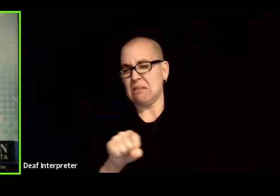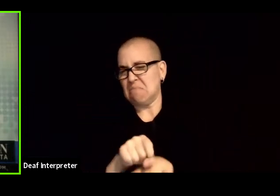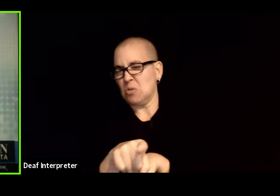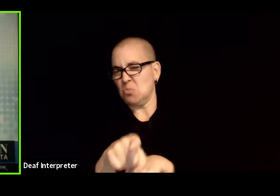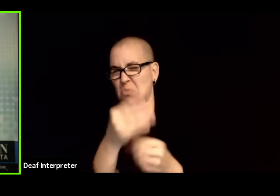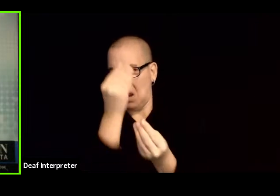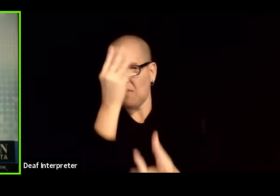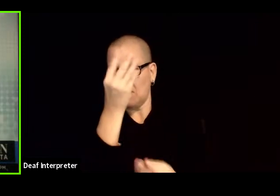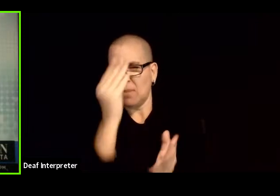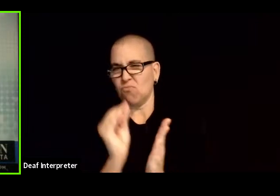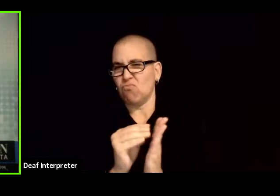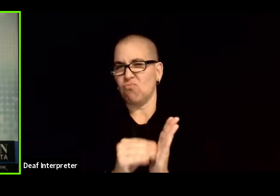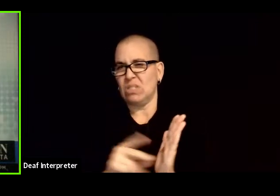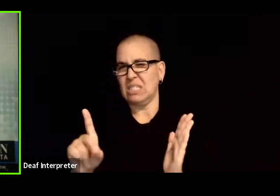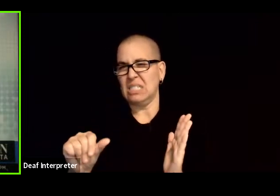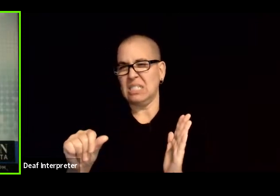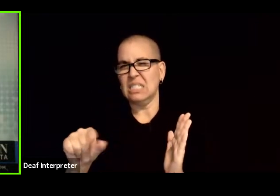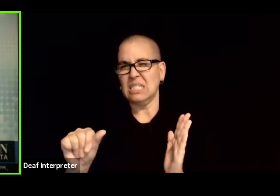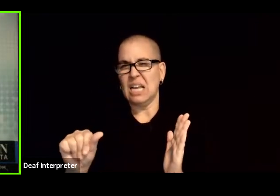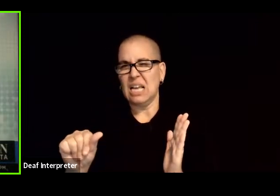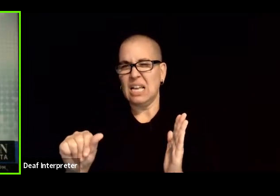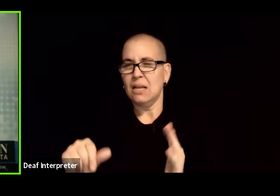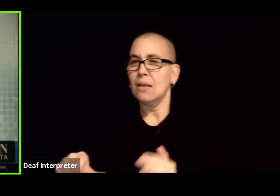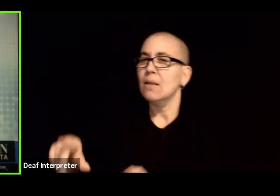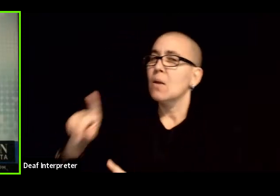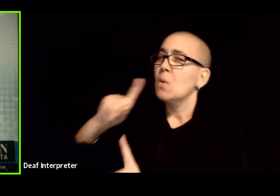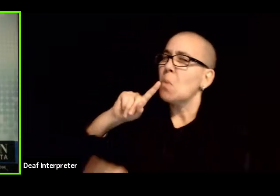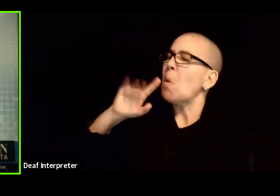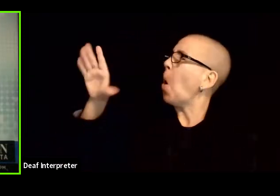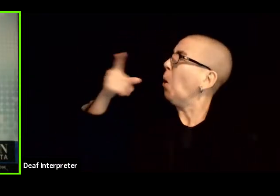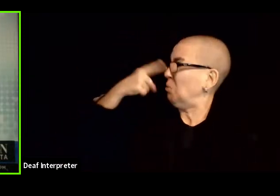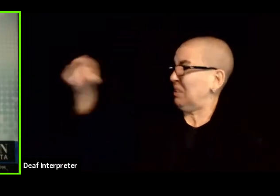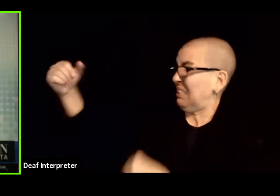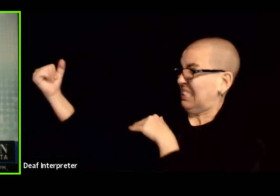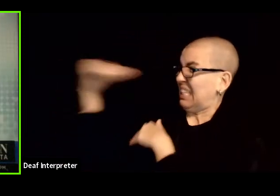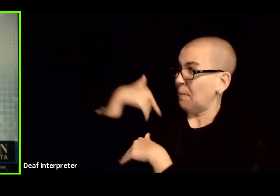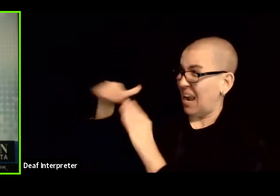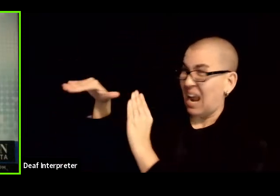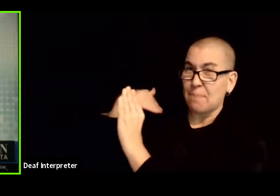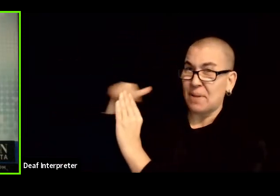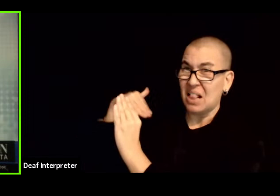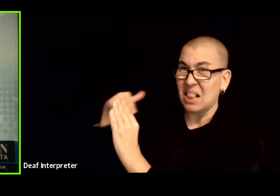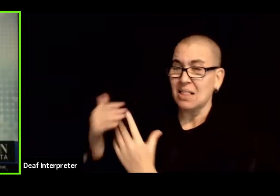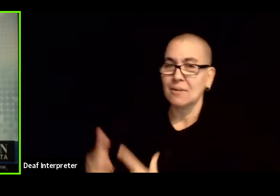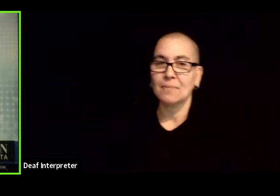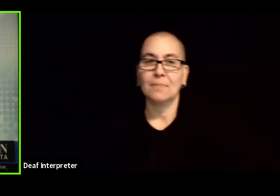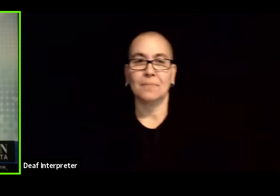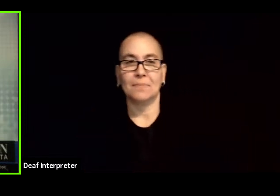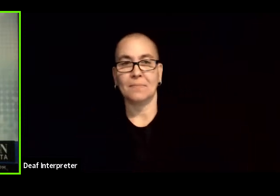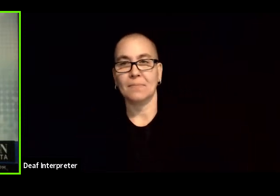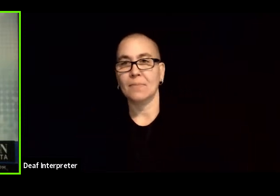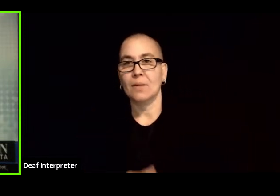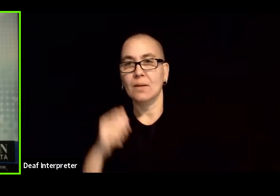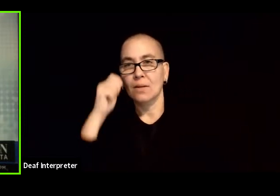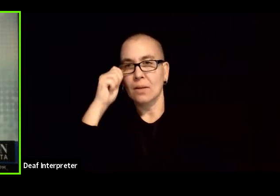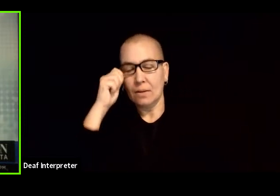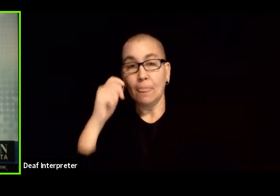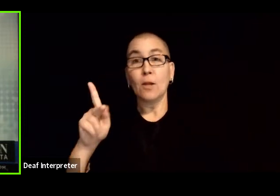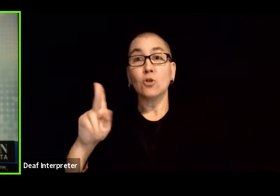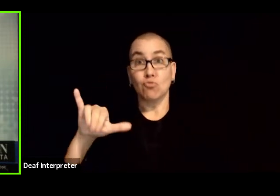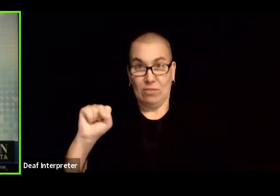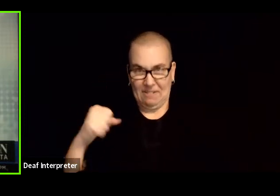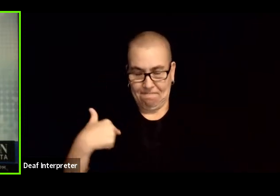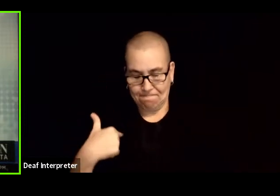great. Sure. Thank you. Yeah, I think what's important to note, just a couple of things. One is